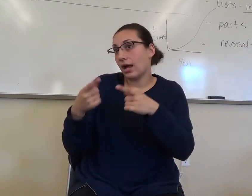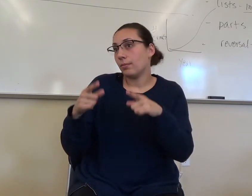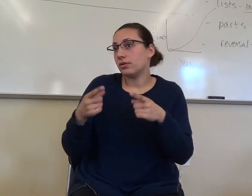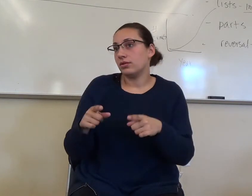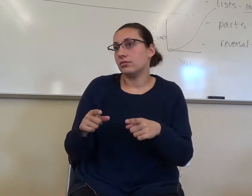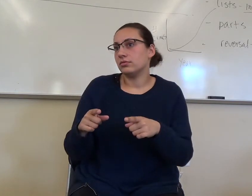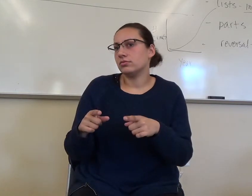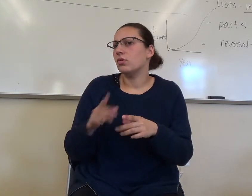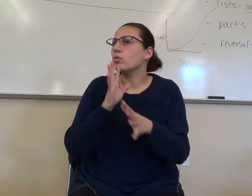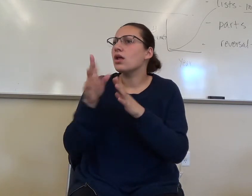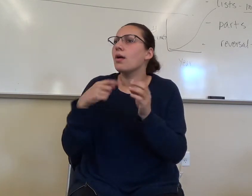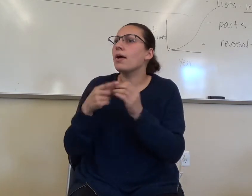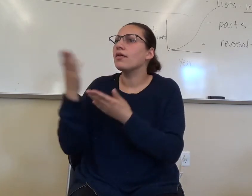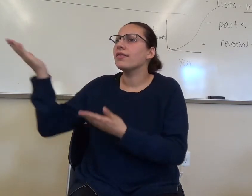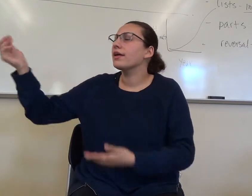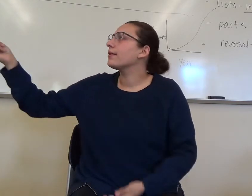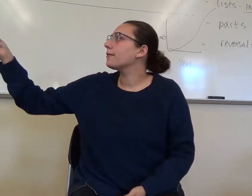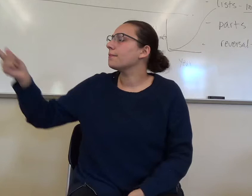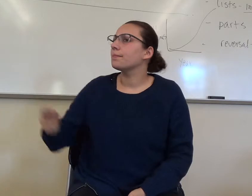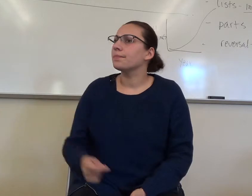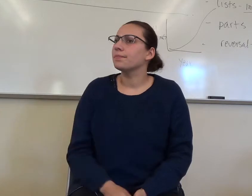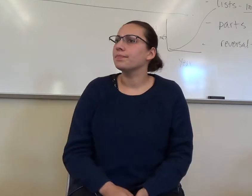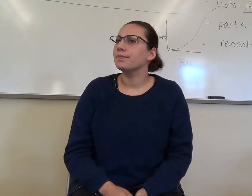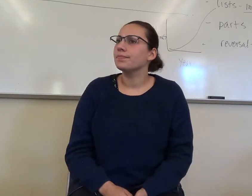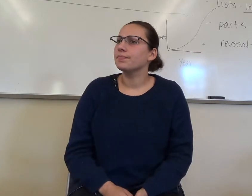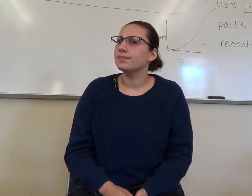are we talking about here in this paragraph?